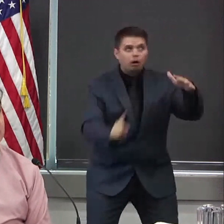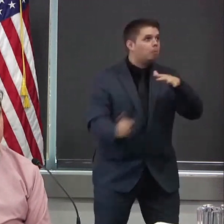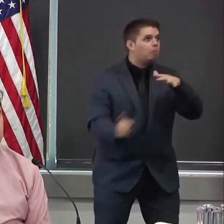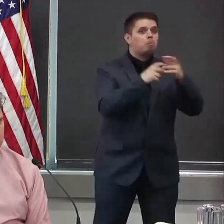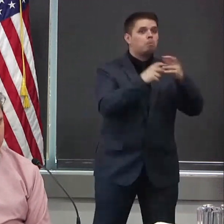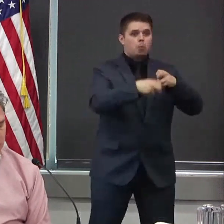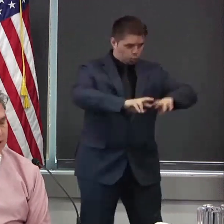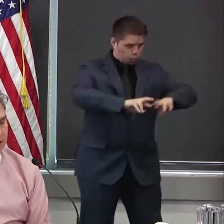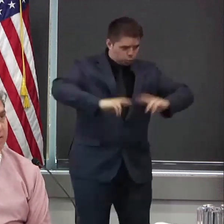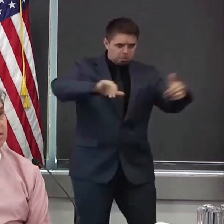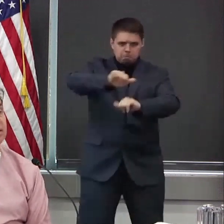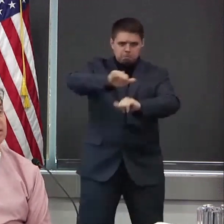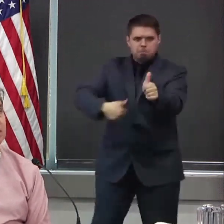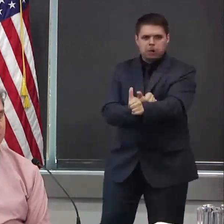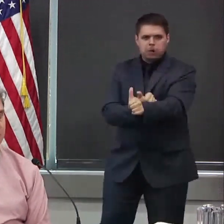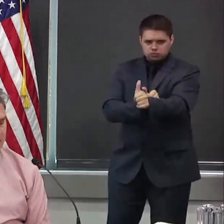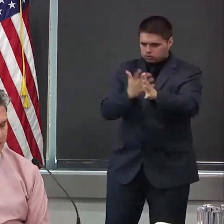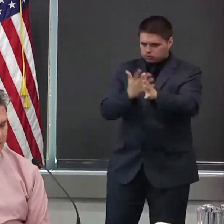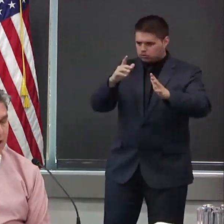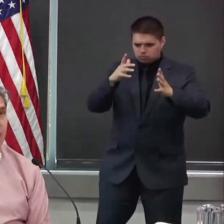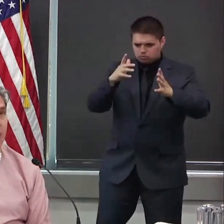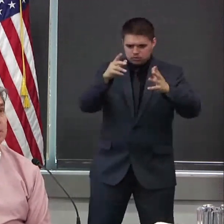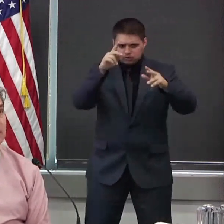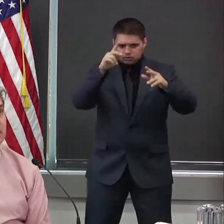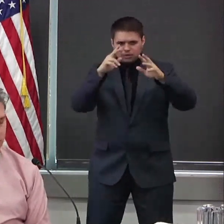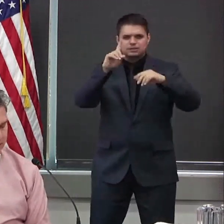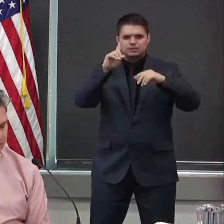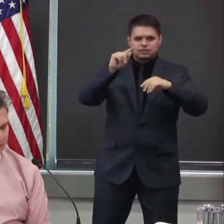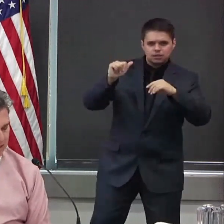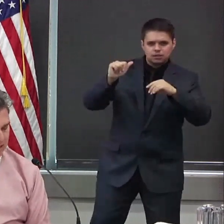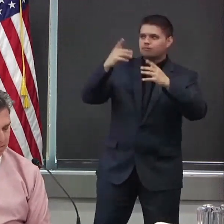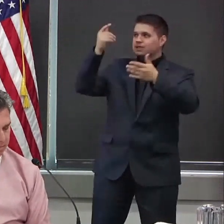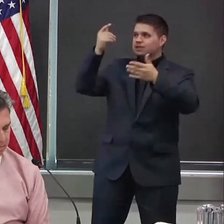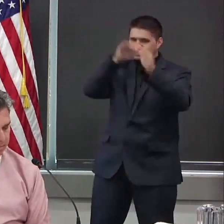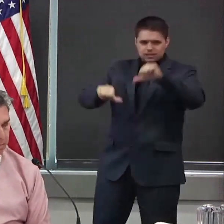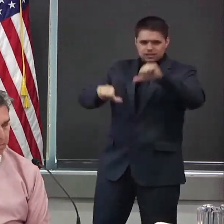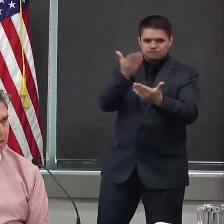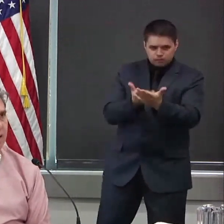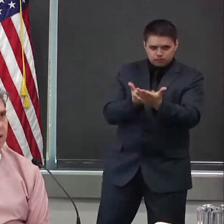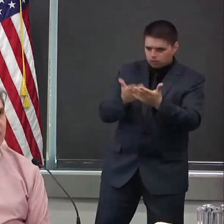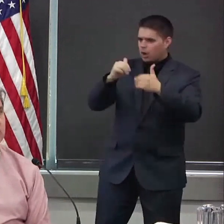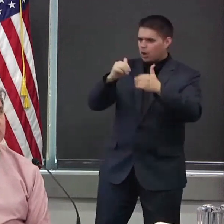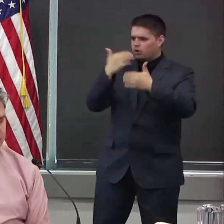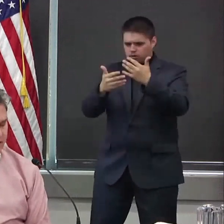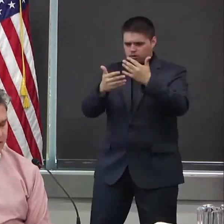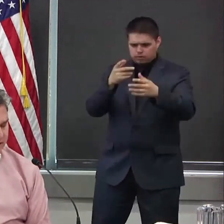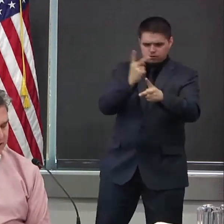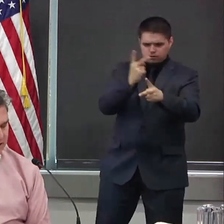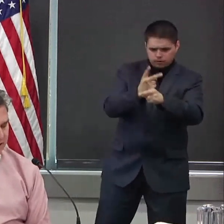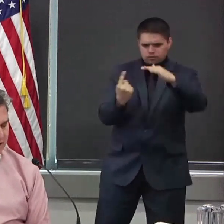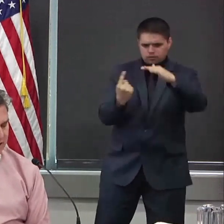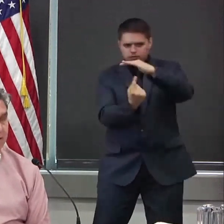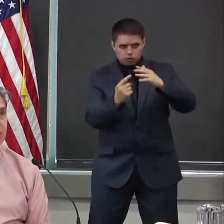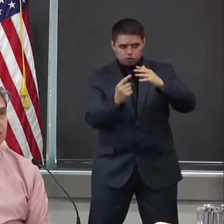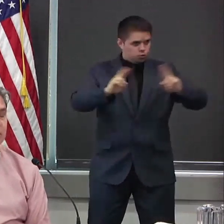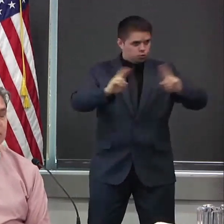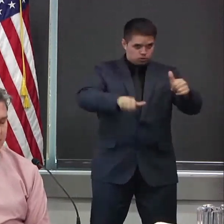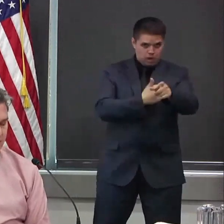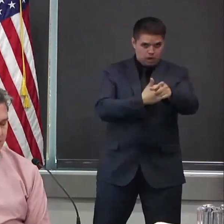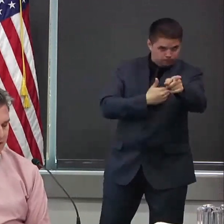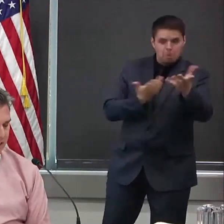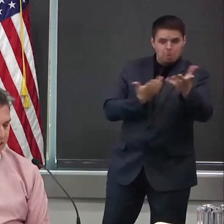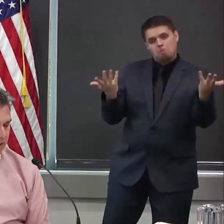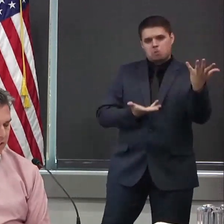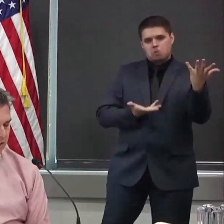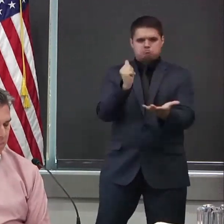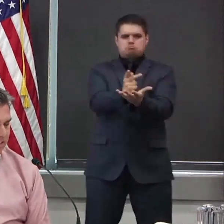and continue to partner with counties to see what they need to keep their residents safe. As Director Allen stated, counties are expanding